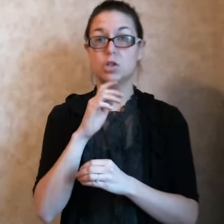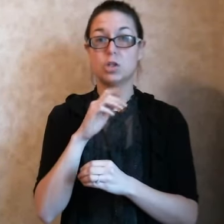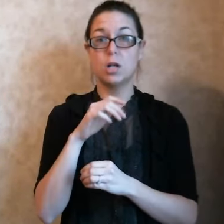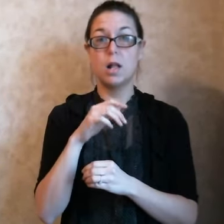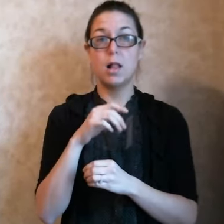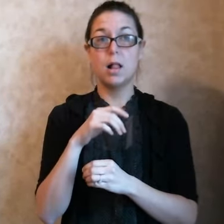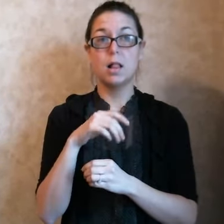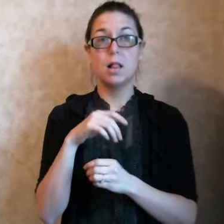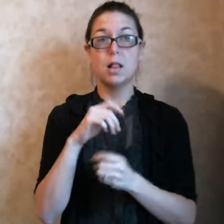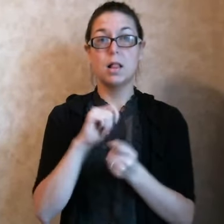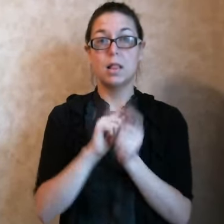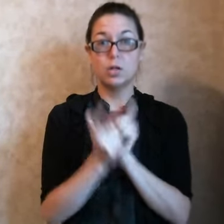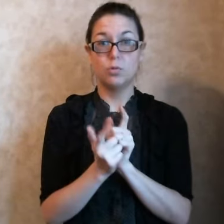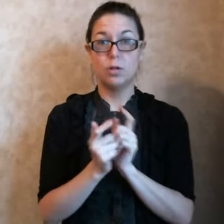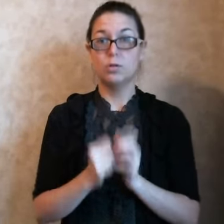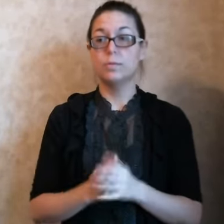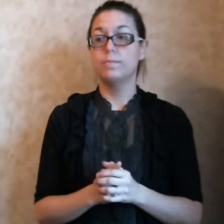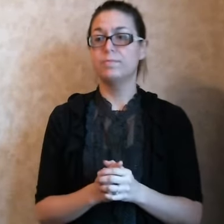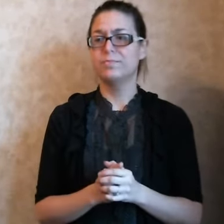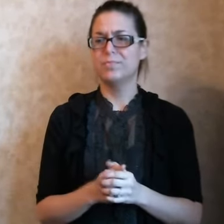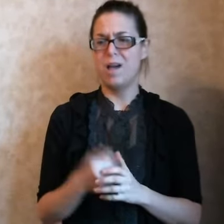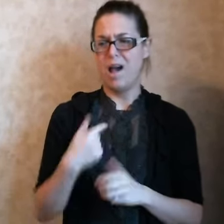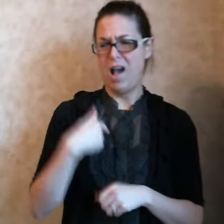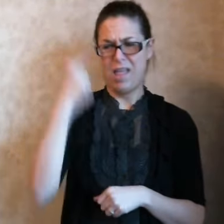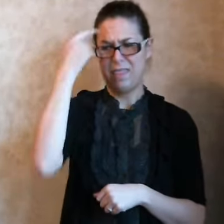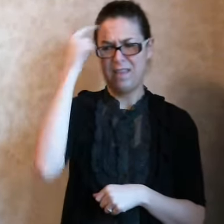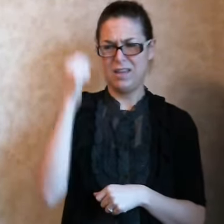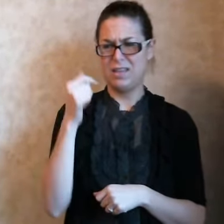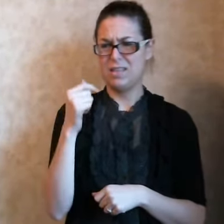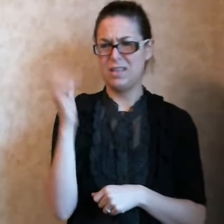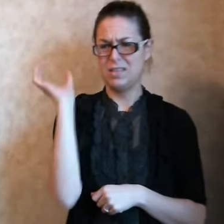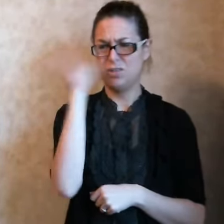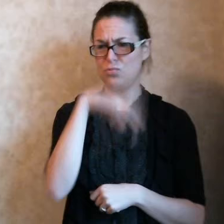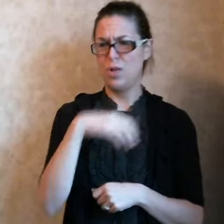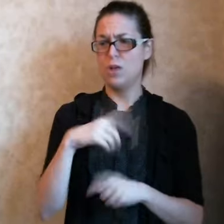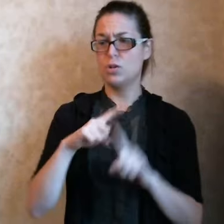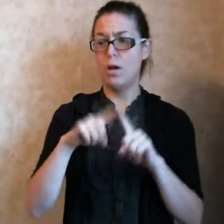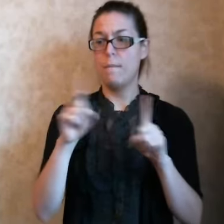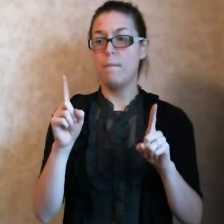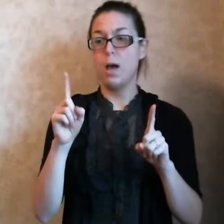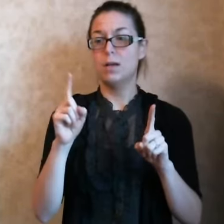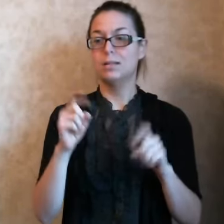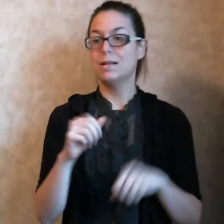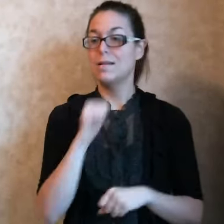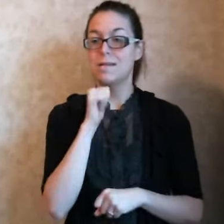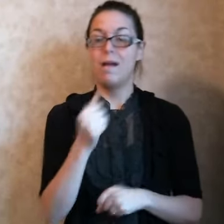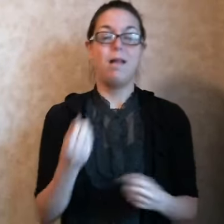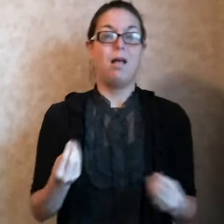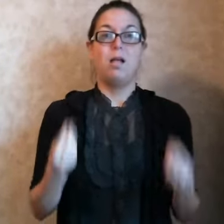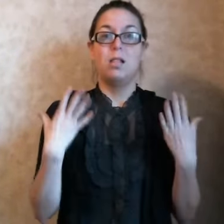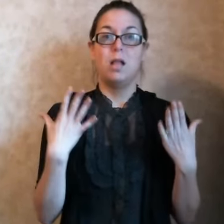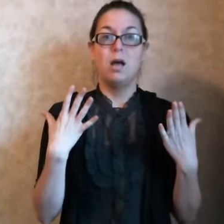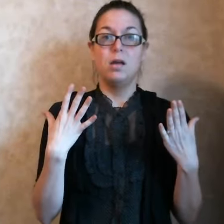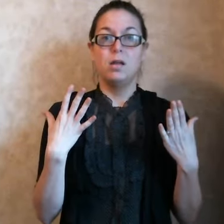ridiculous, but it also has to do with access, so I kind of understand. There's not that many transliterators out